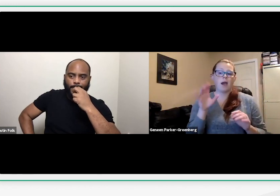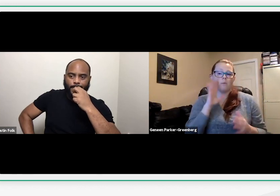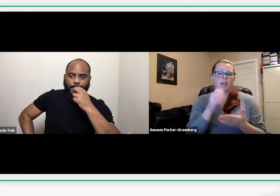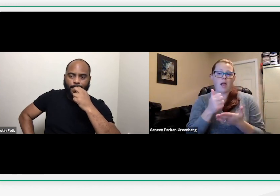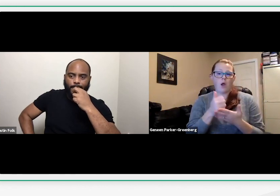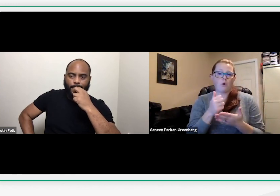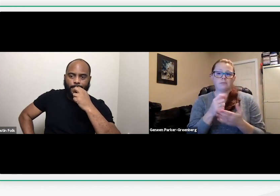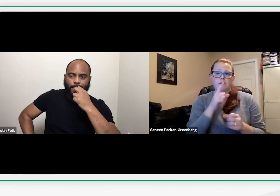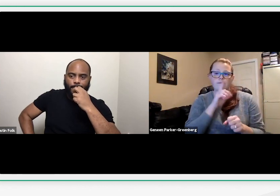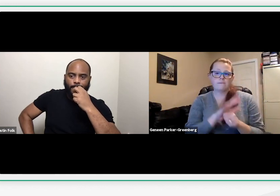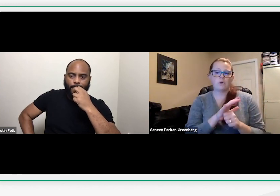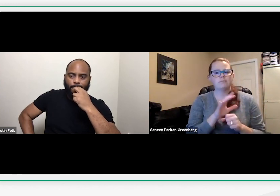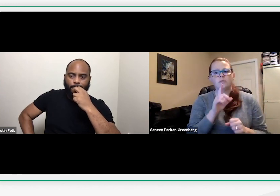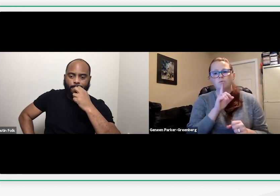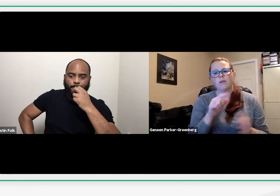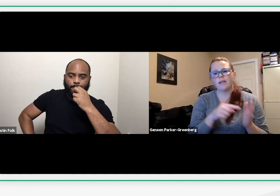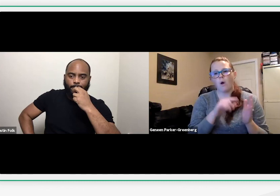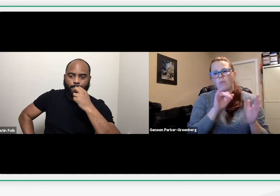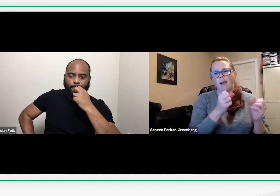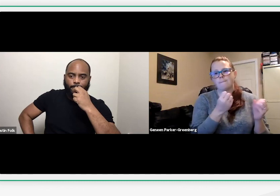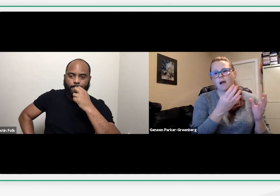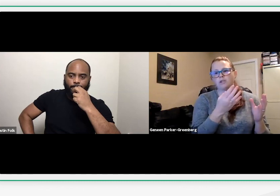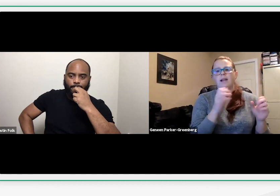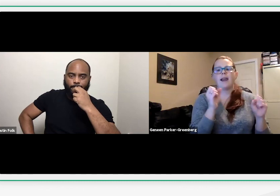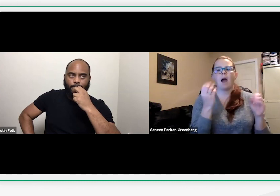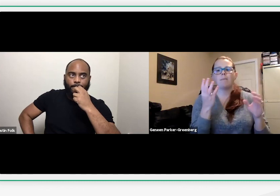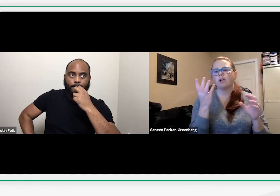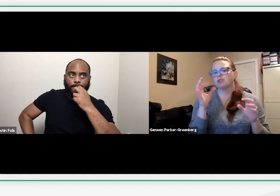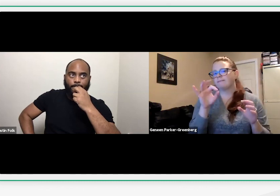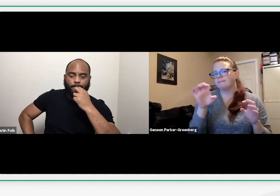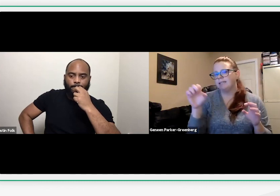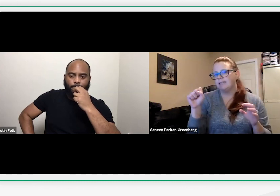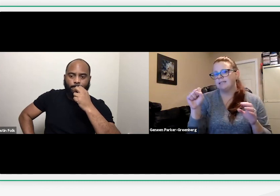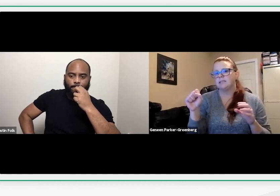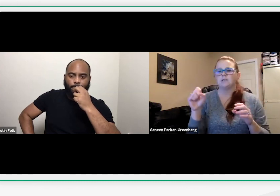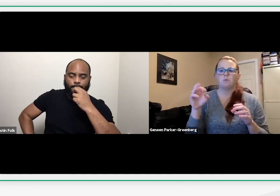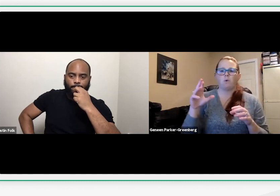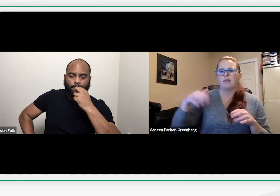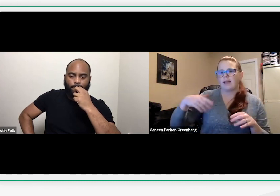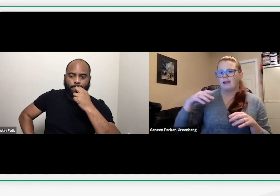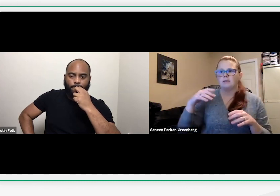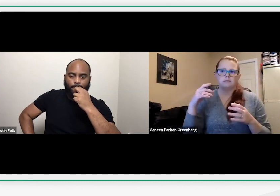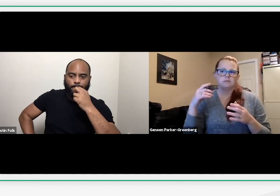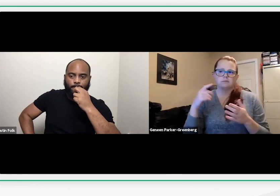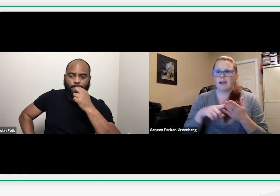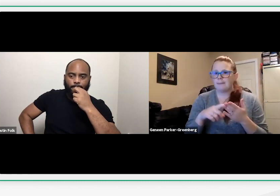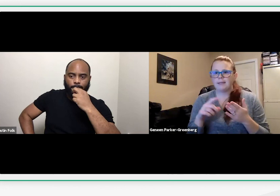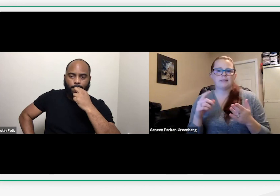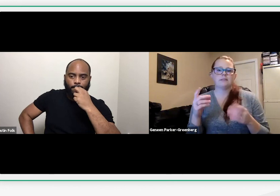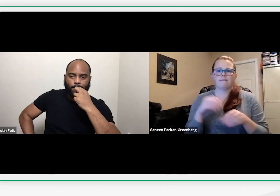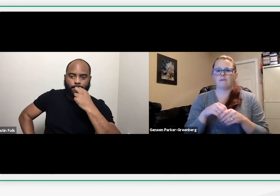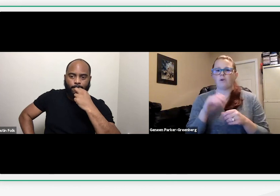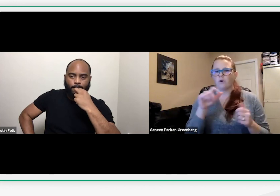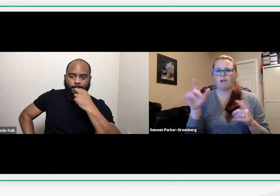I mentioned before, which can also help you affirm your debt, the amount, also